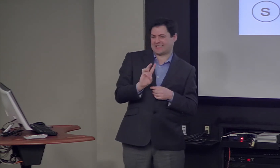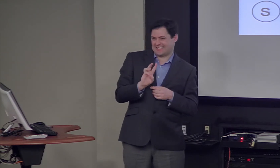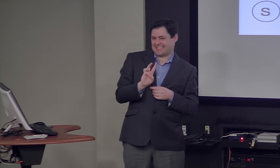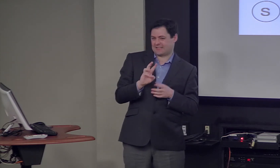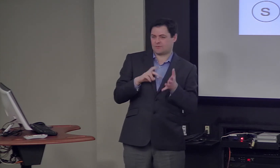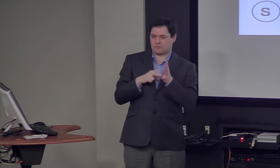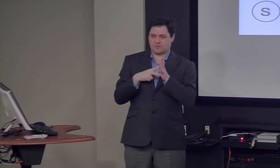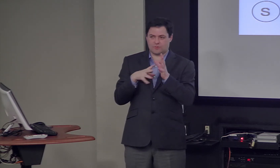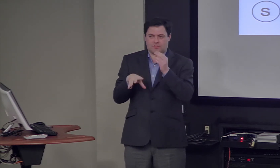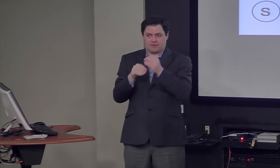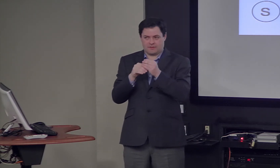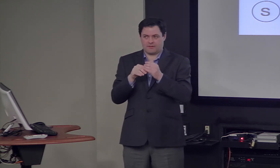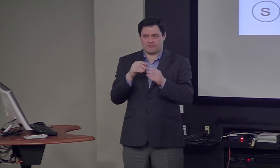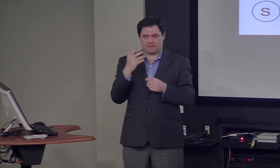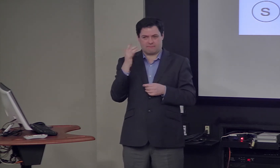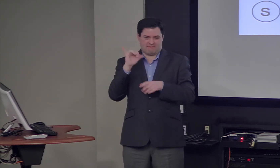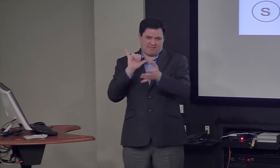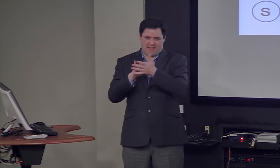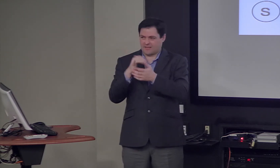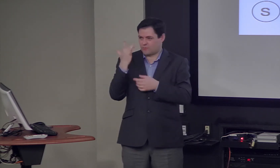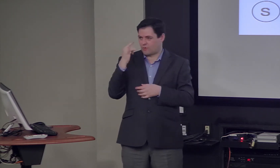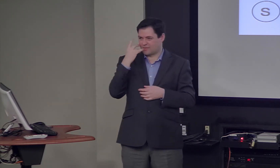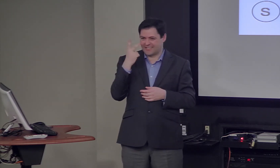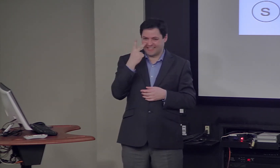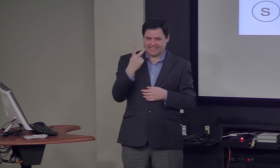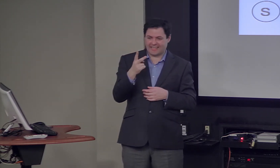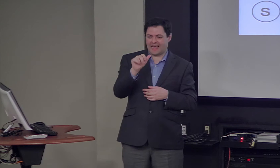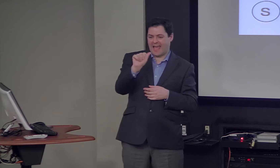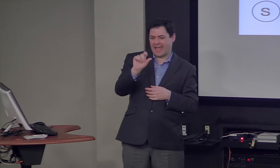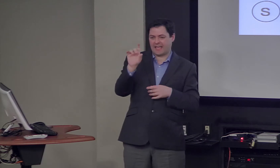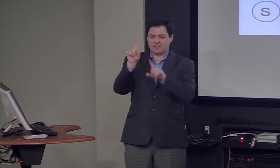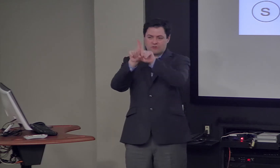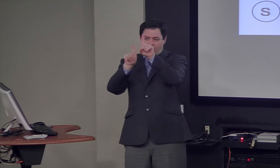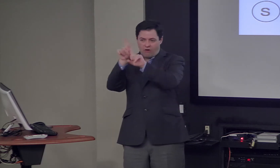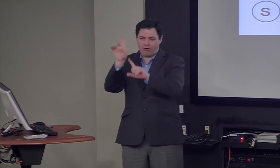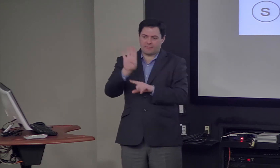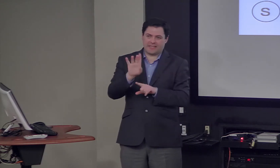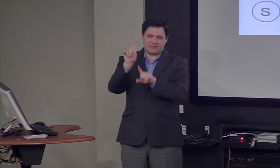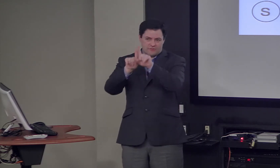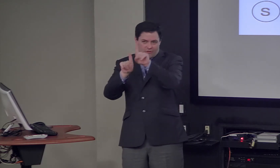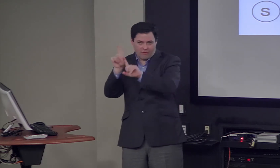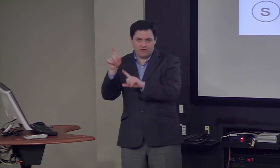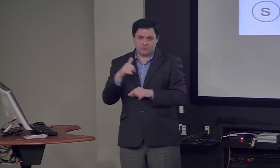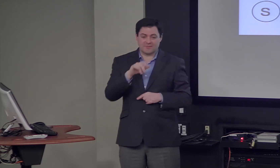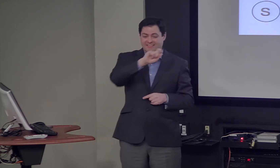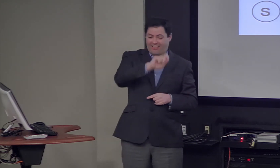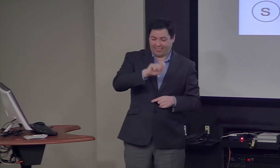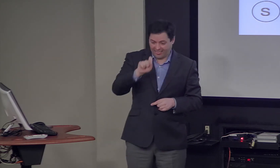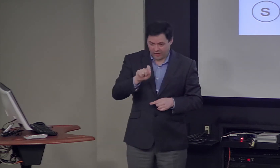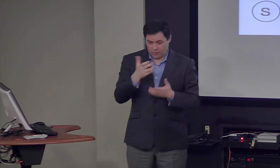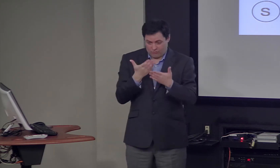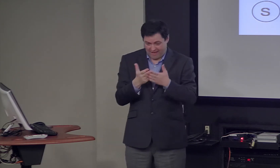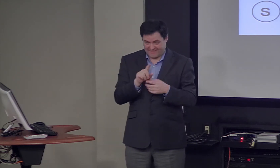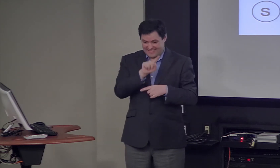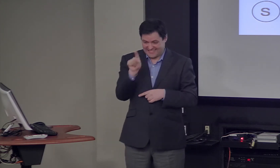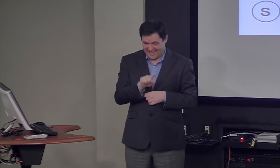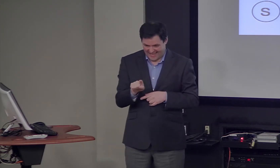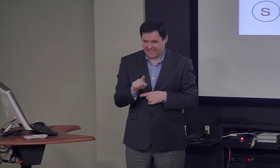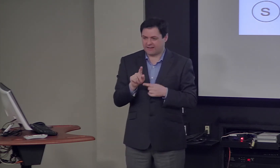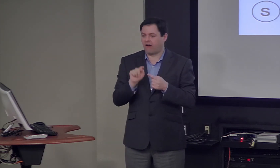the alphabet there, 26 letters. So that's why you see the A with the star and the B with the asterisk, because